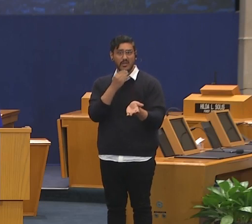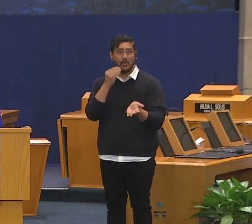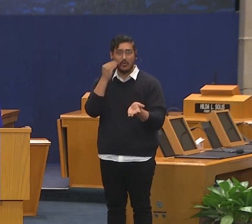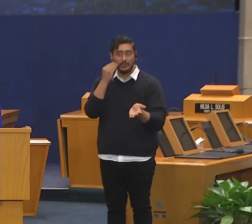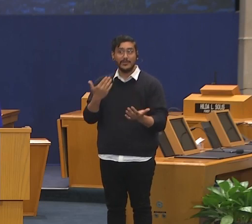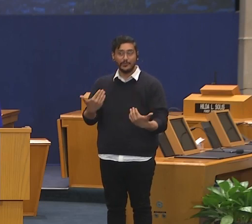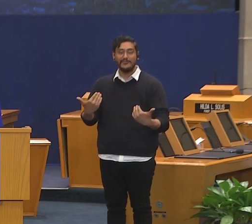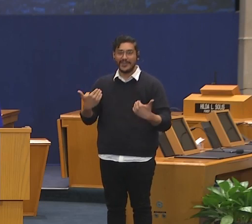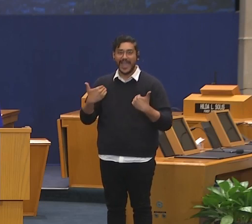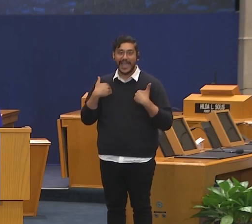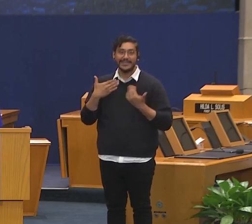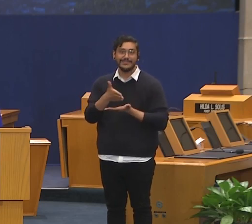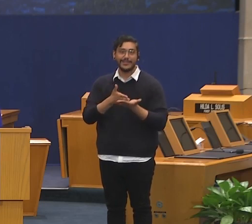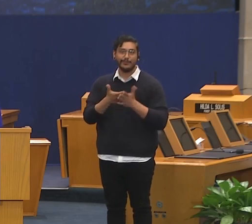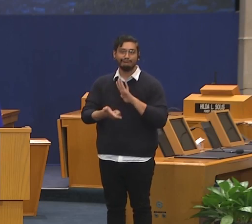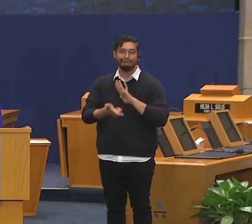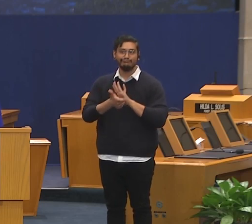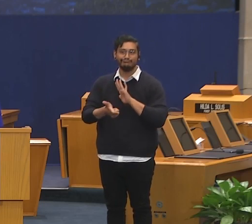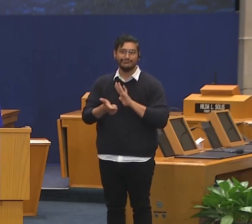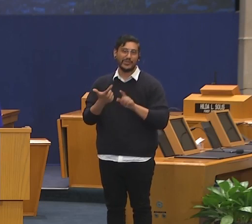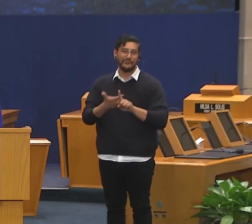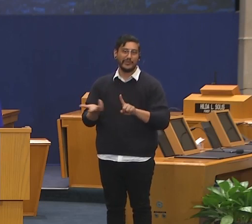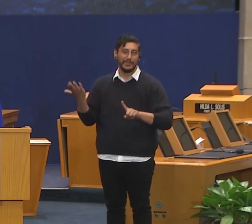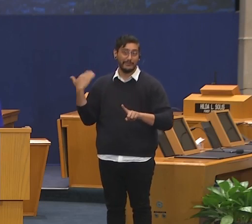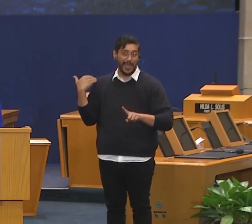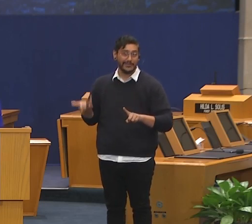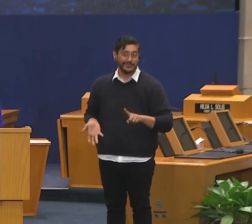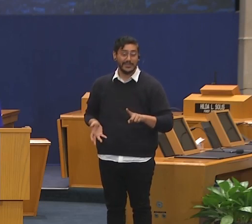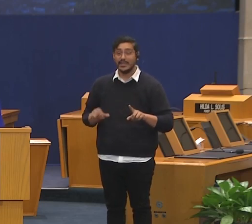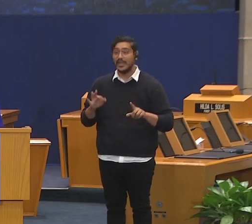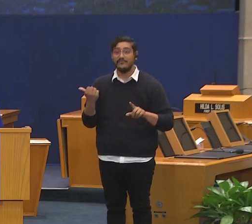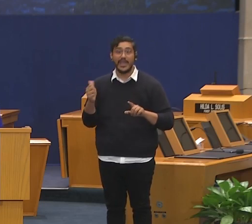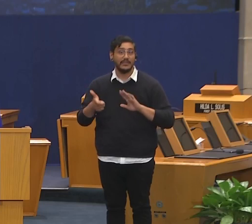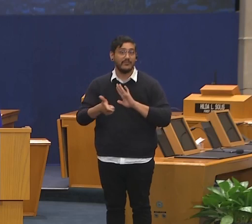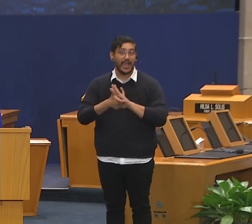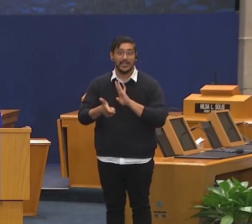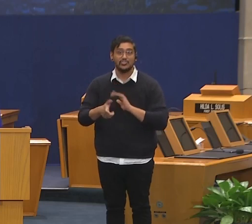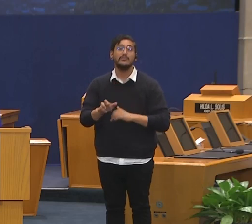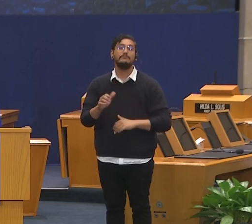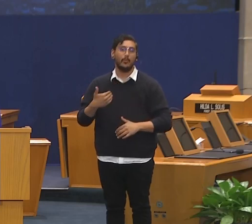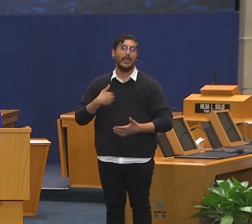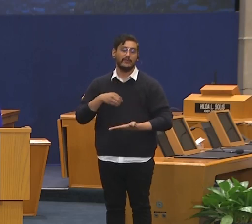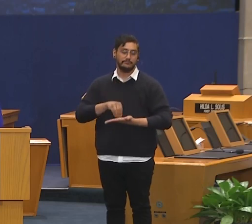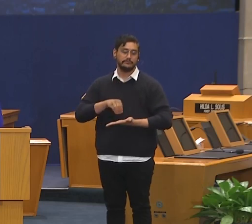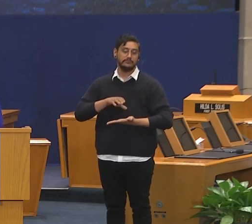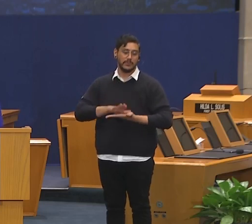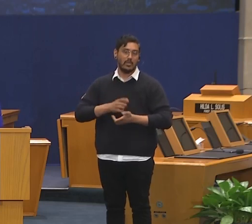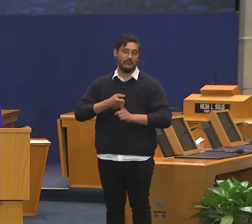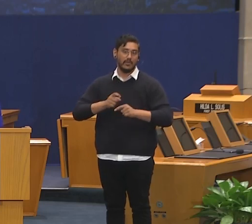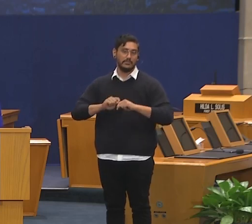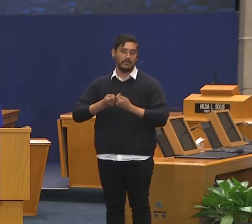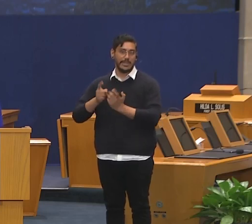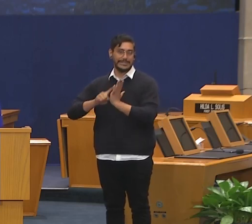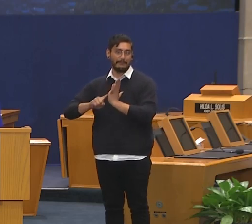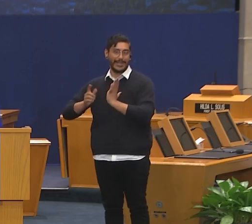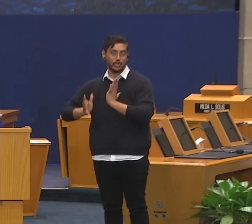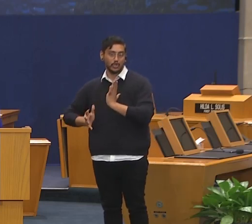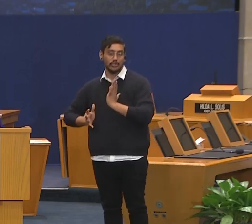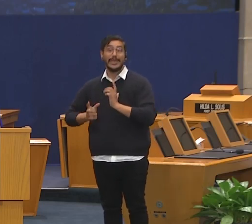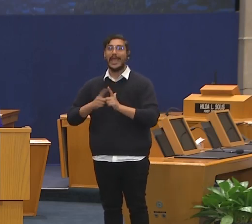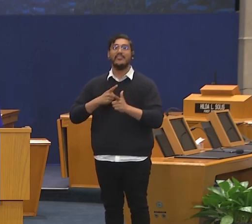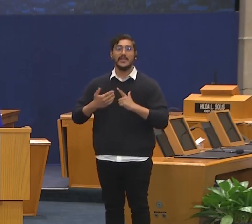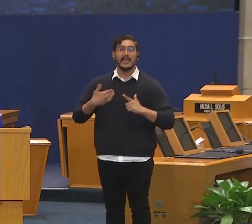been violations in the past. Whenever there's a violation in a nursing home, it's documented by a team of inspectors, and then there is